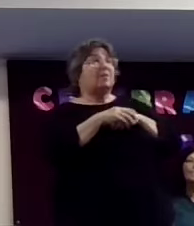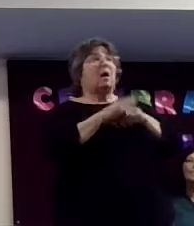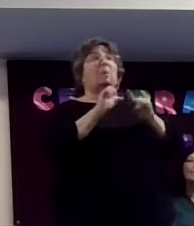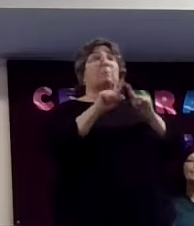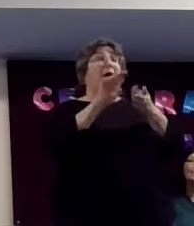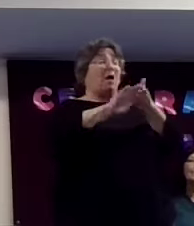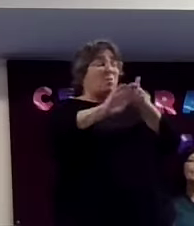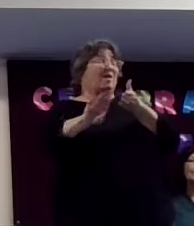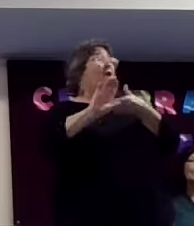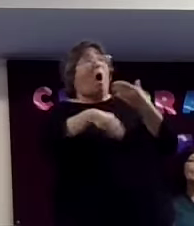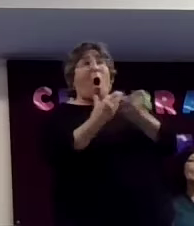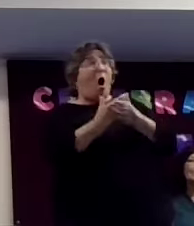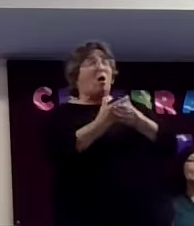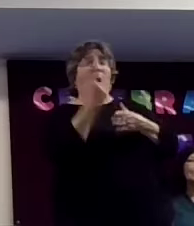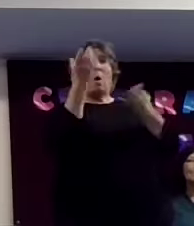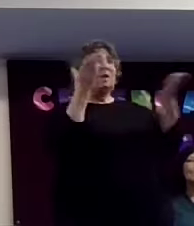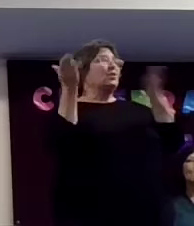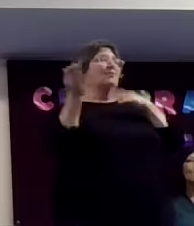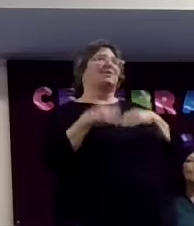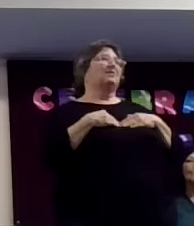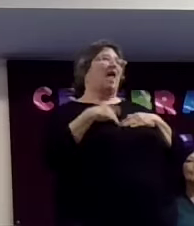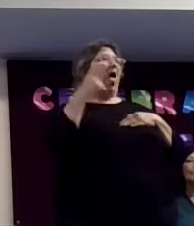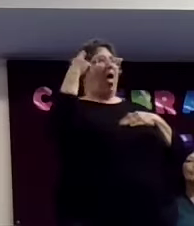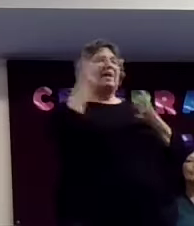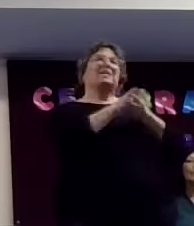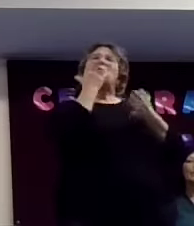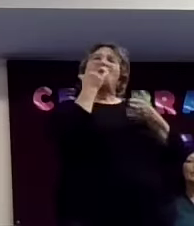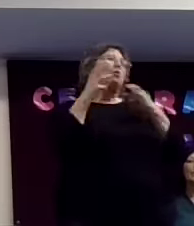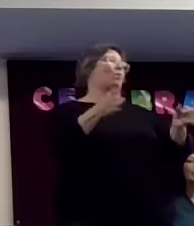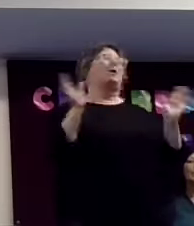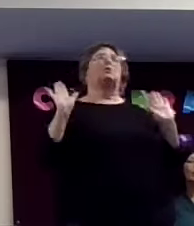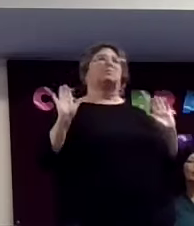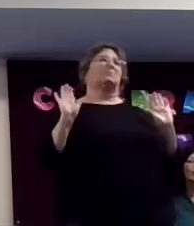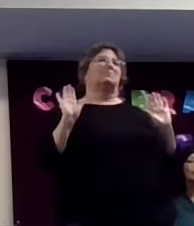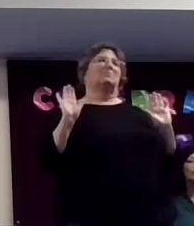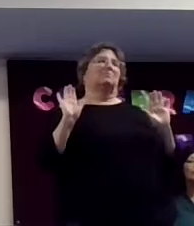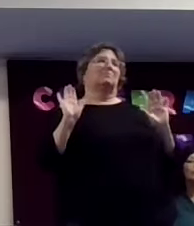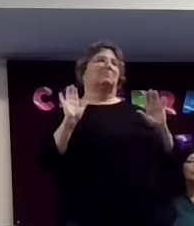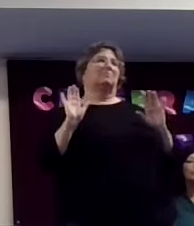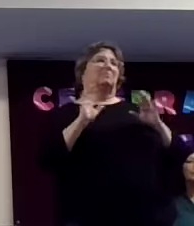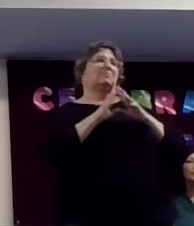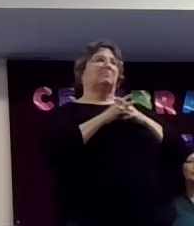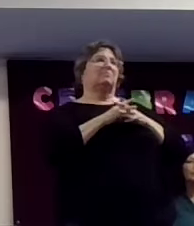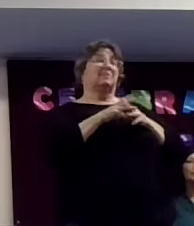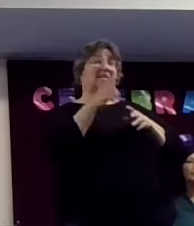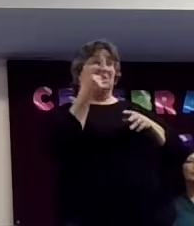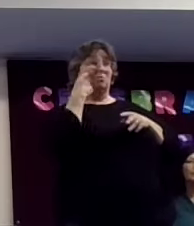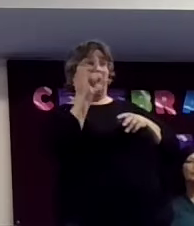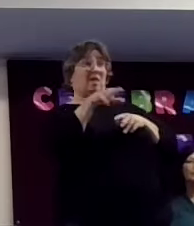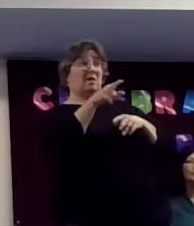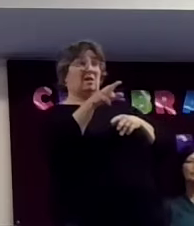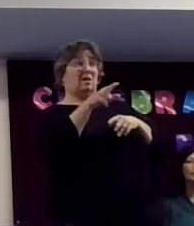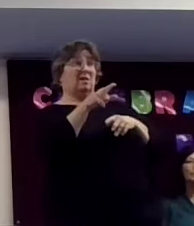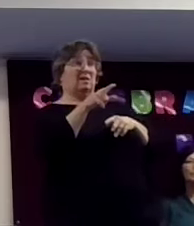but to get rid of all of them and go to one service, I think that's the wrong direction on that issue. Did you just say